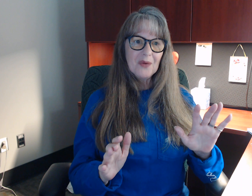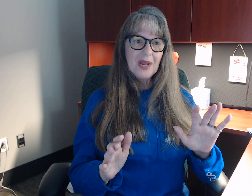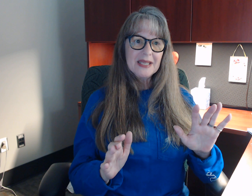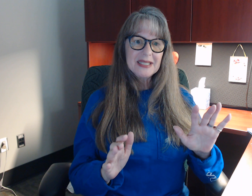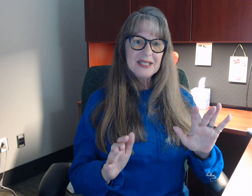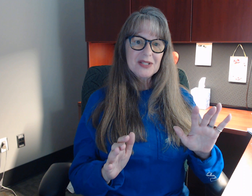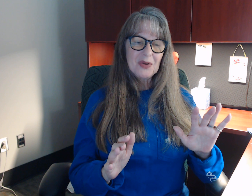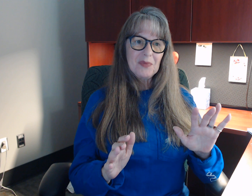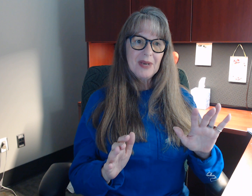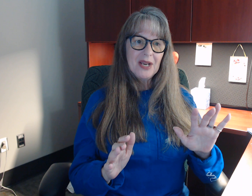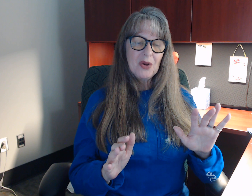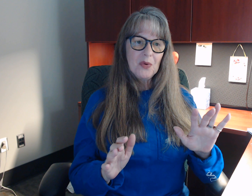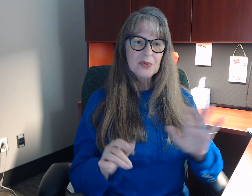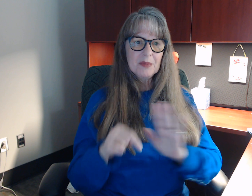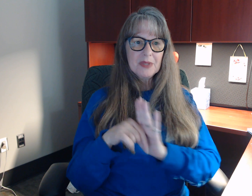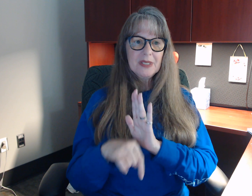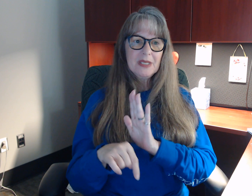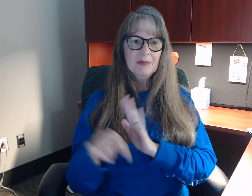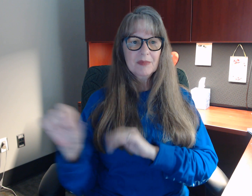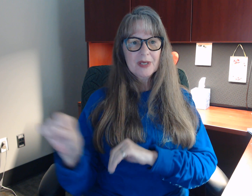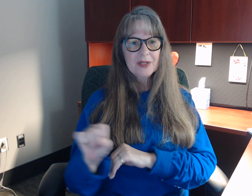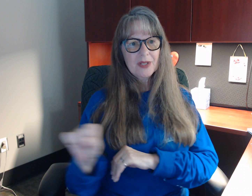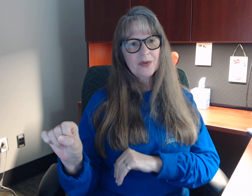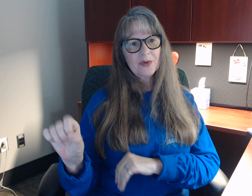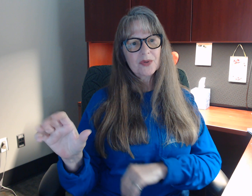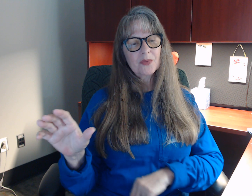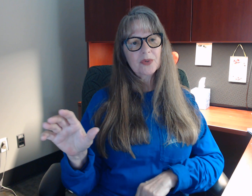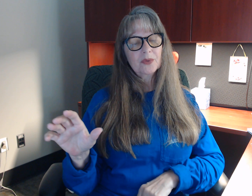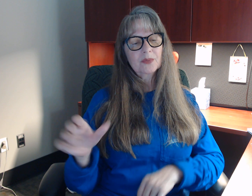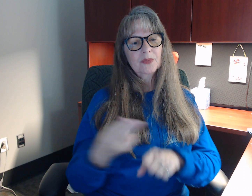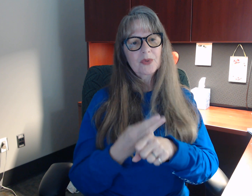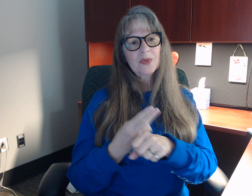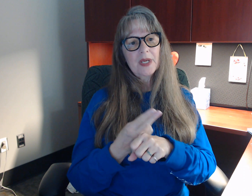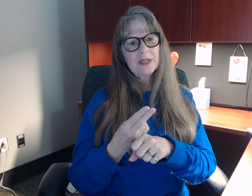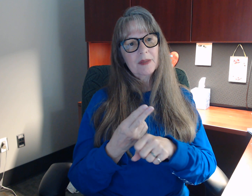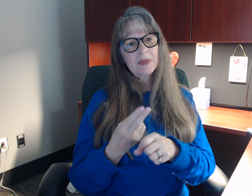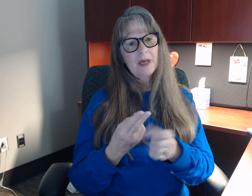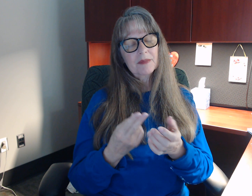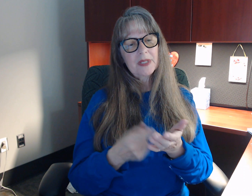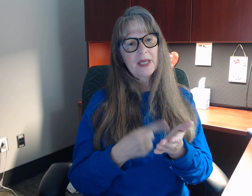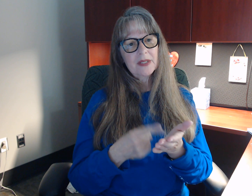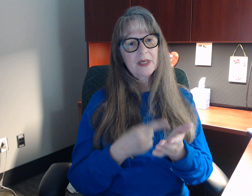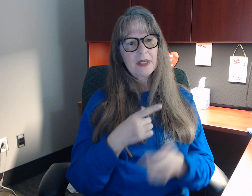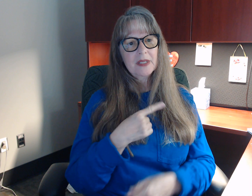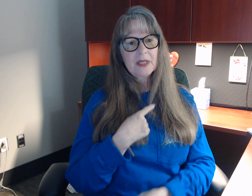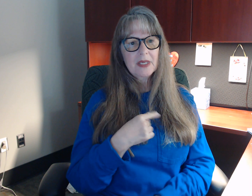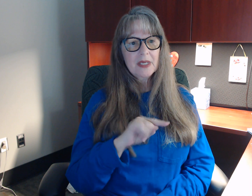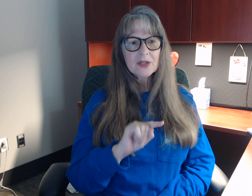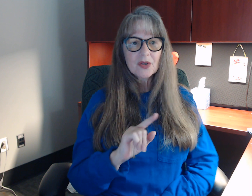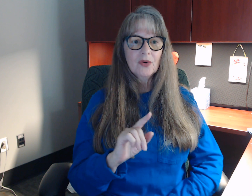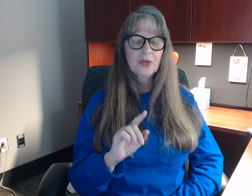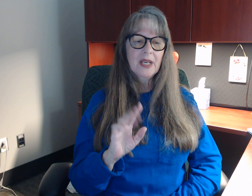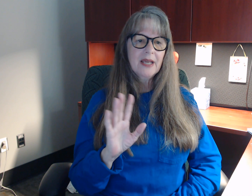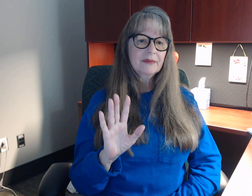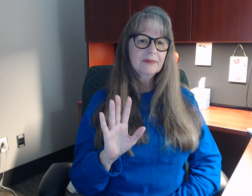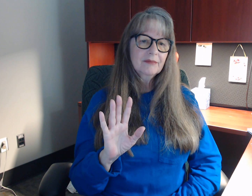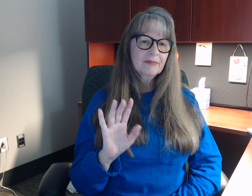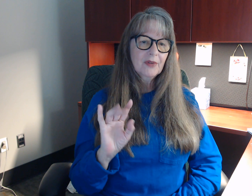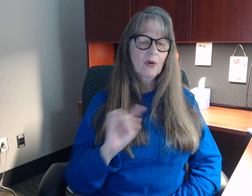as an insult, but I know some of the deep Southerners will use it sometimes as an insult. And